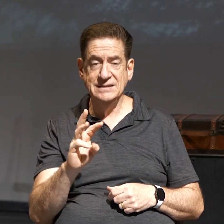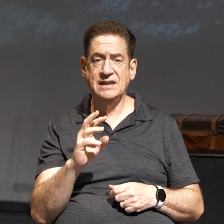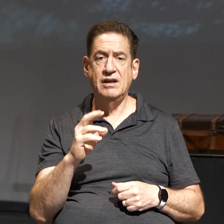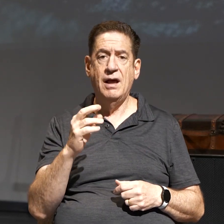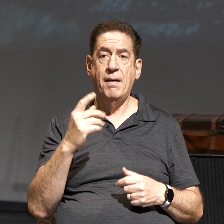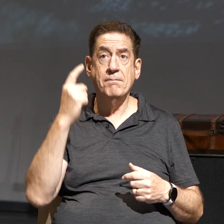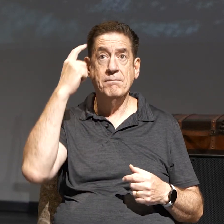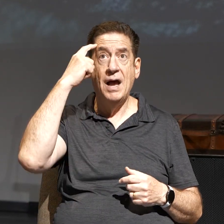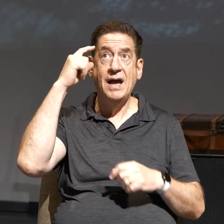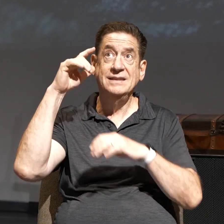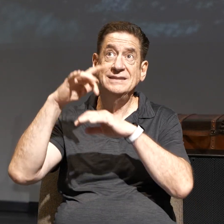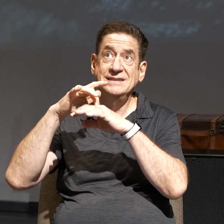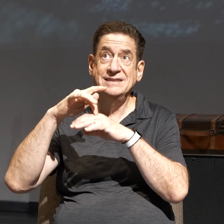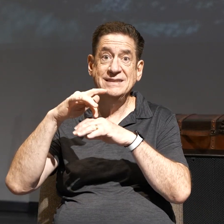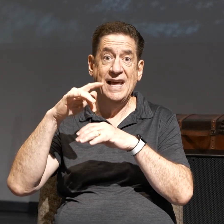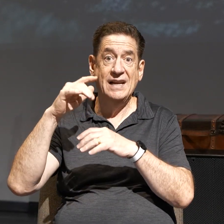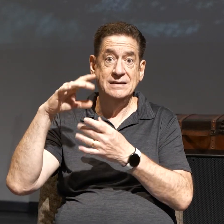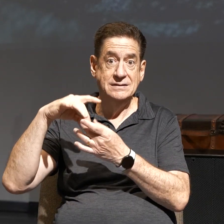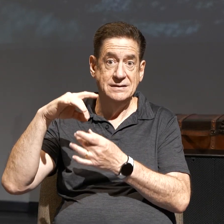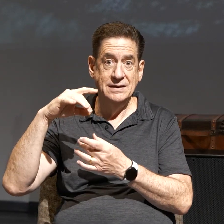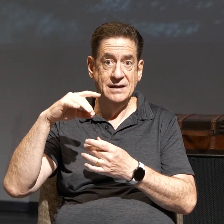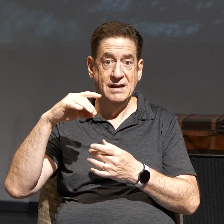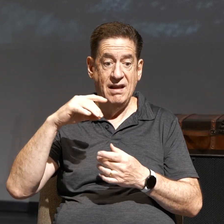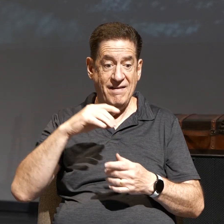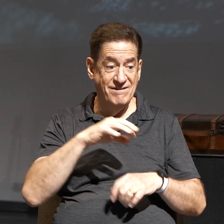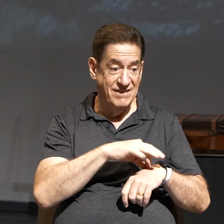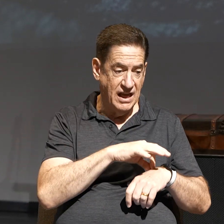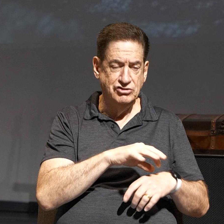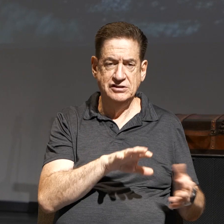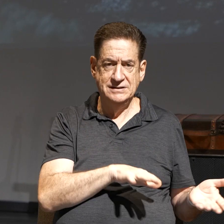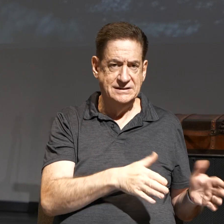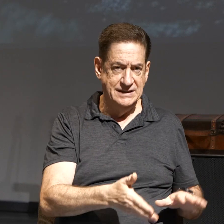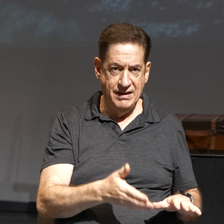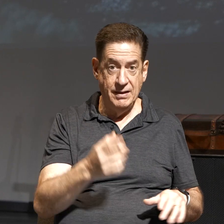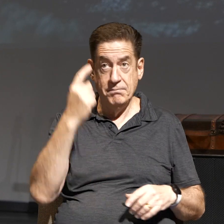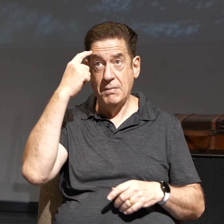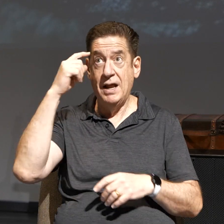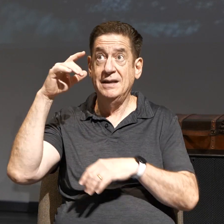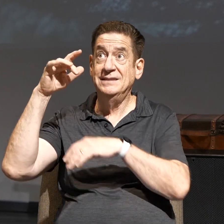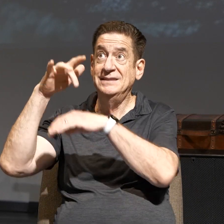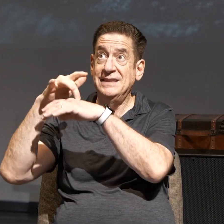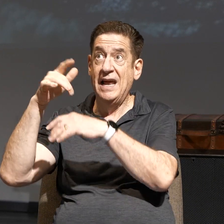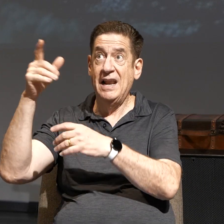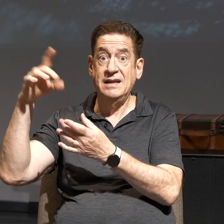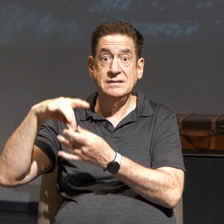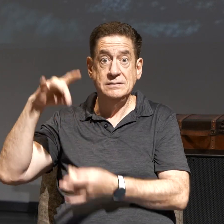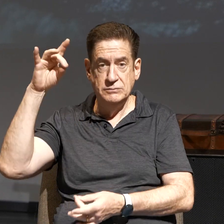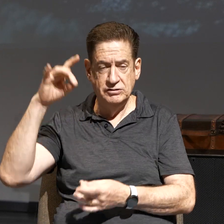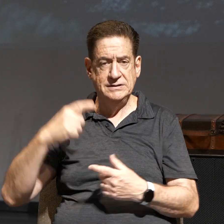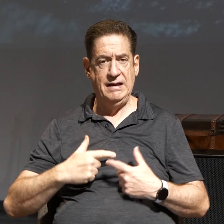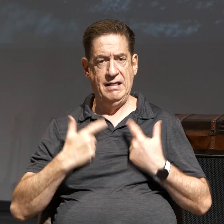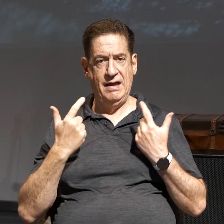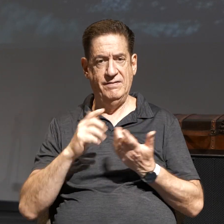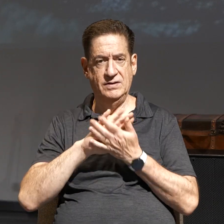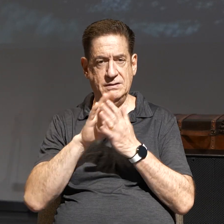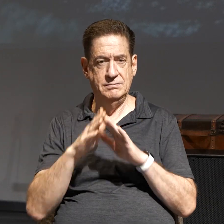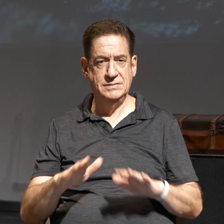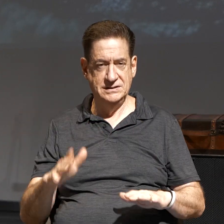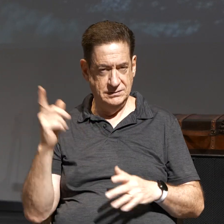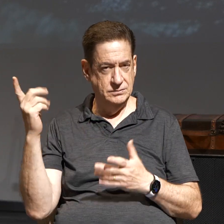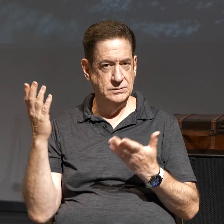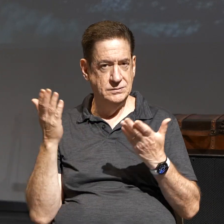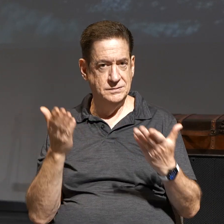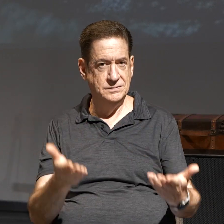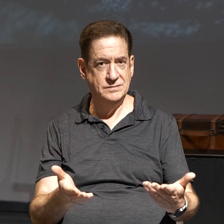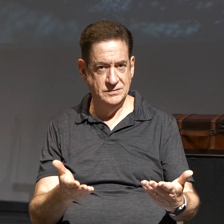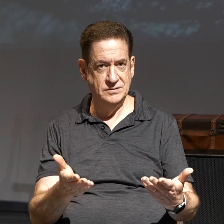mindset of the Spirit is life and peace. That's what God offers us. Okay, and this will put you situated by the waters.